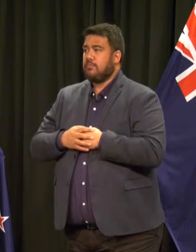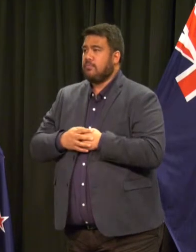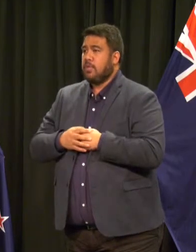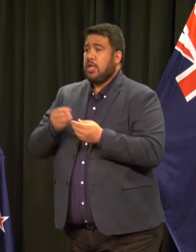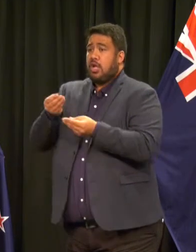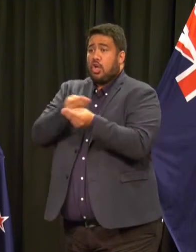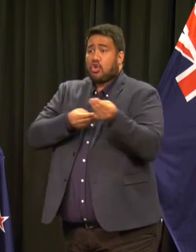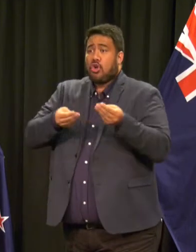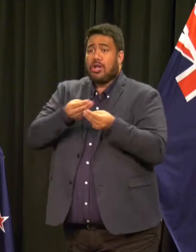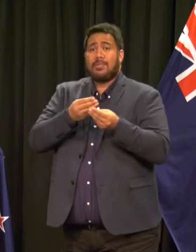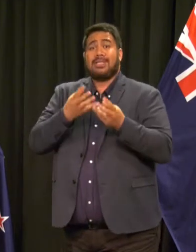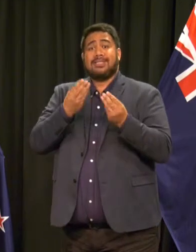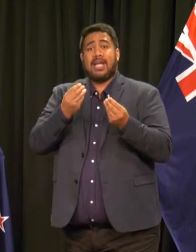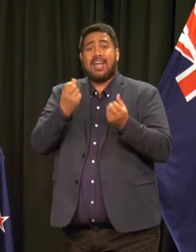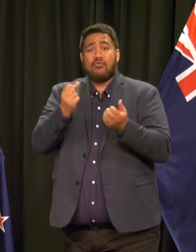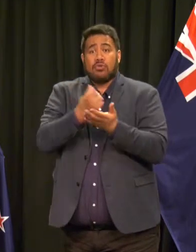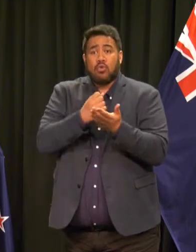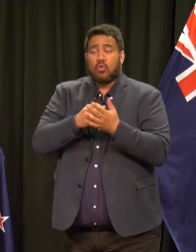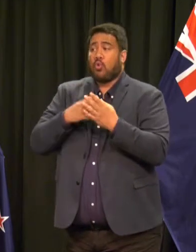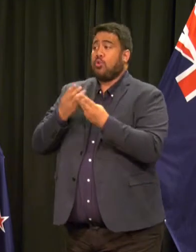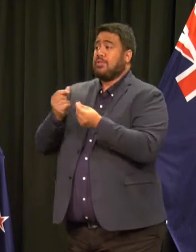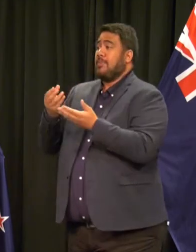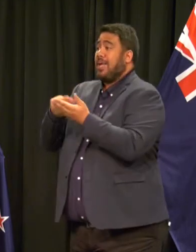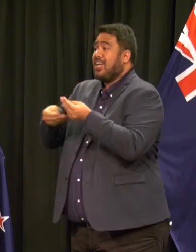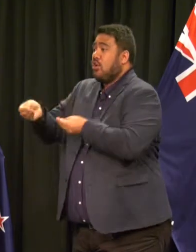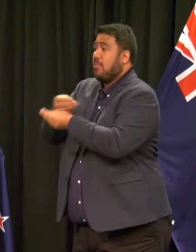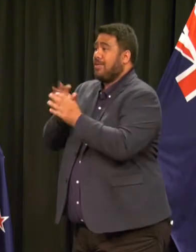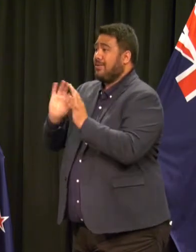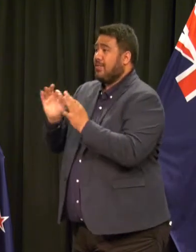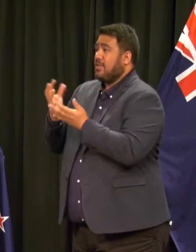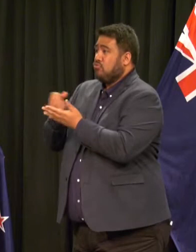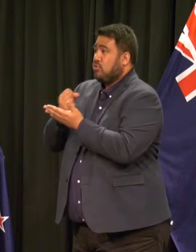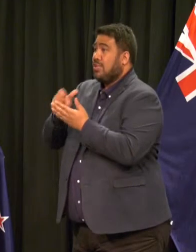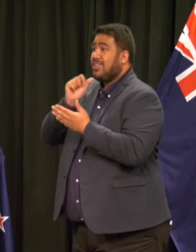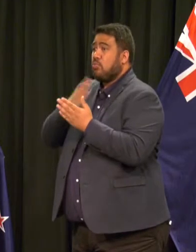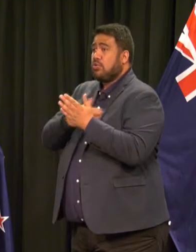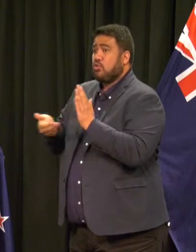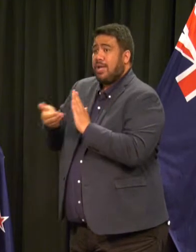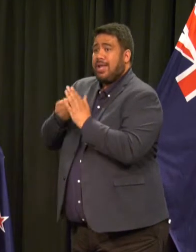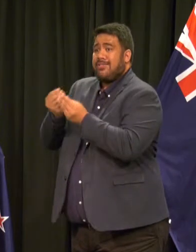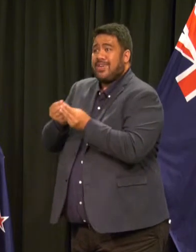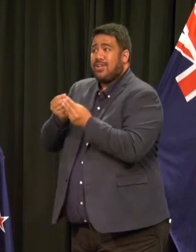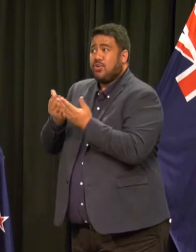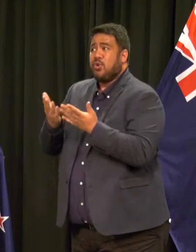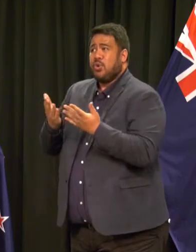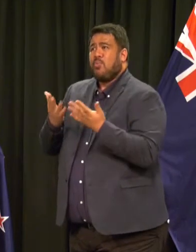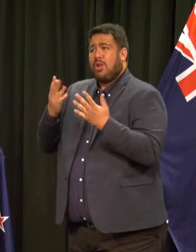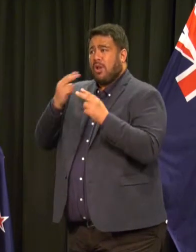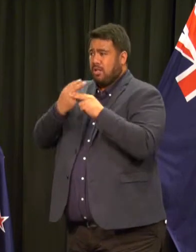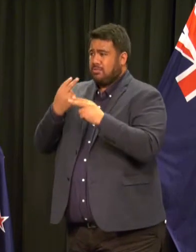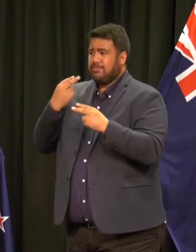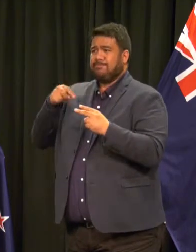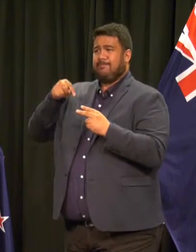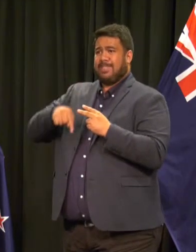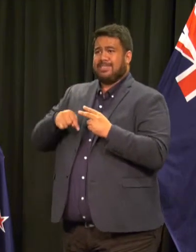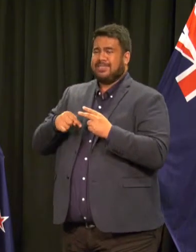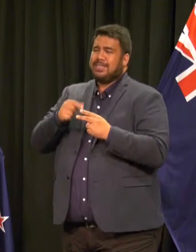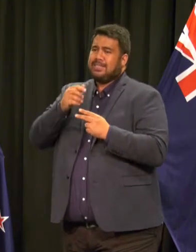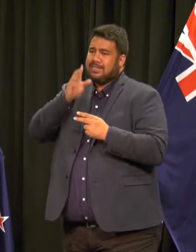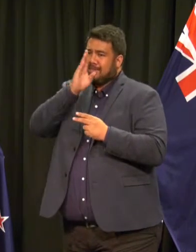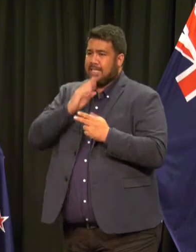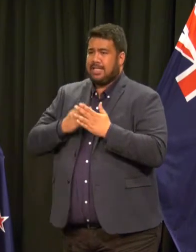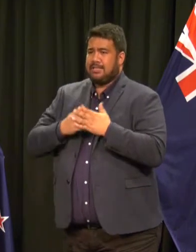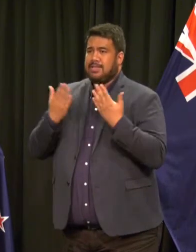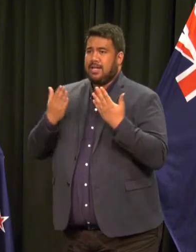economies without resources, acquire-based resources, determined to added value. So it's a sad day brought about by